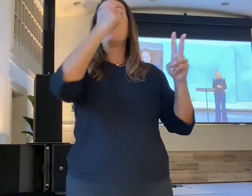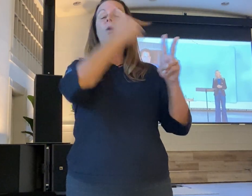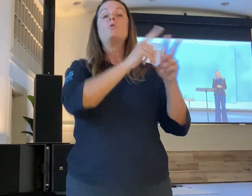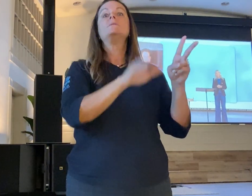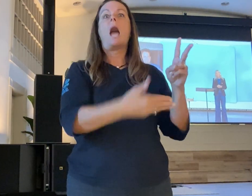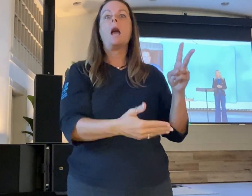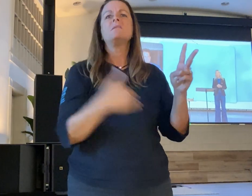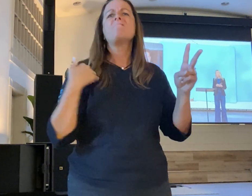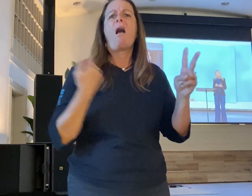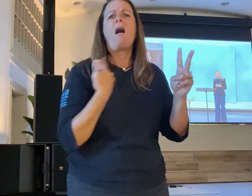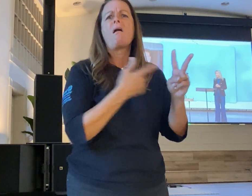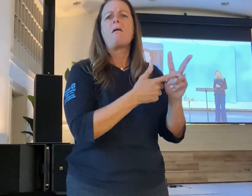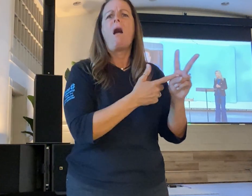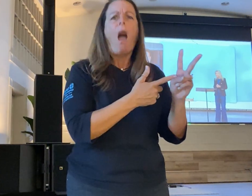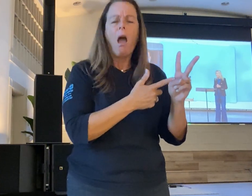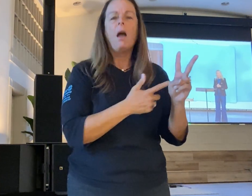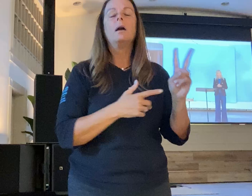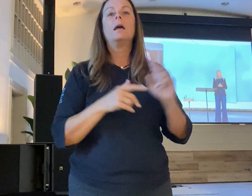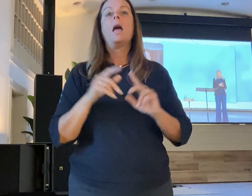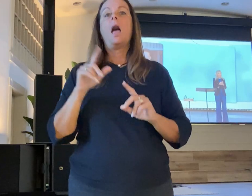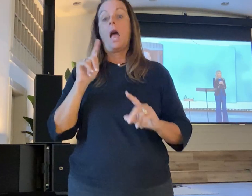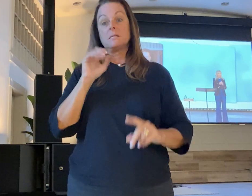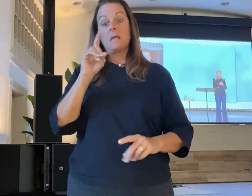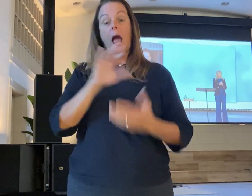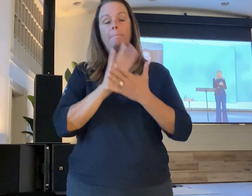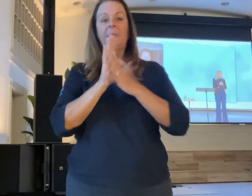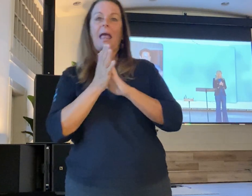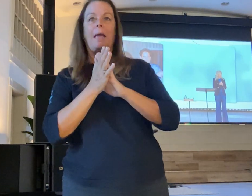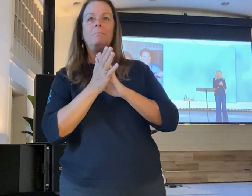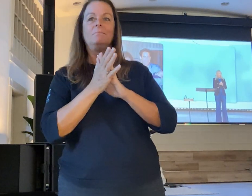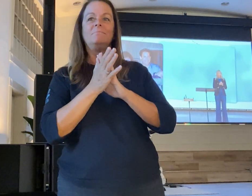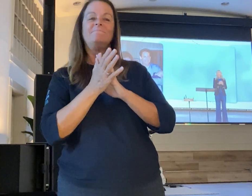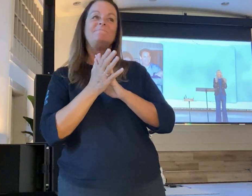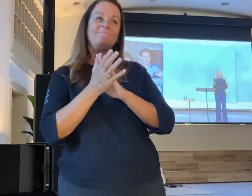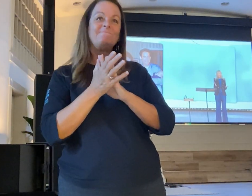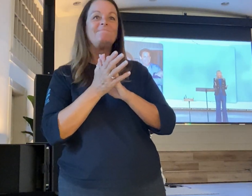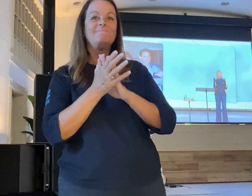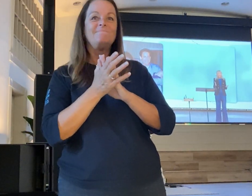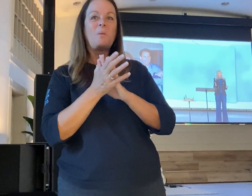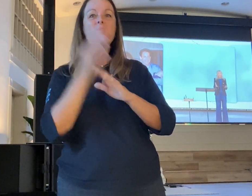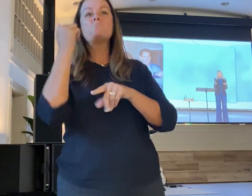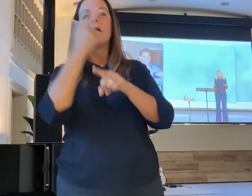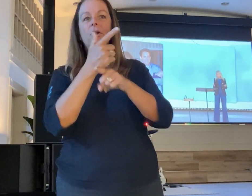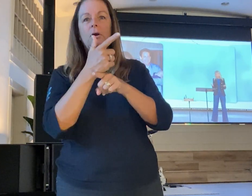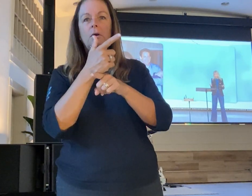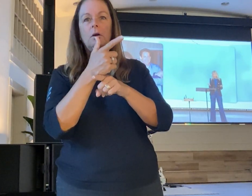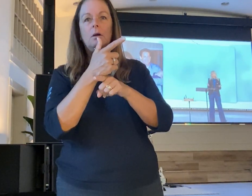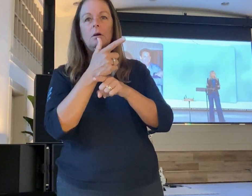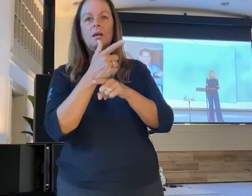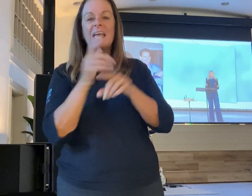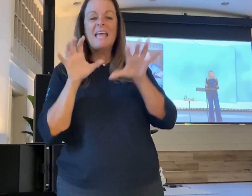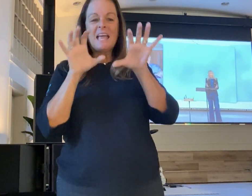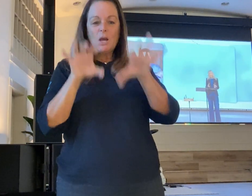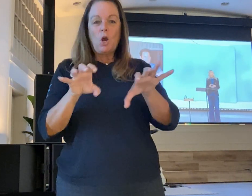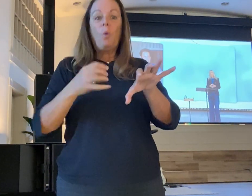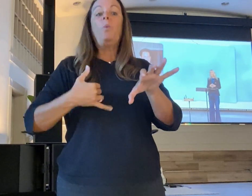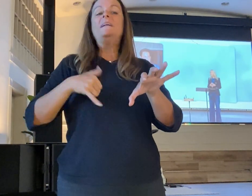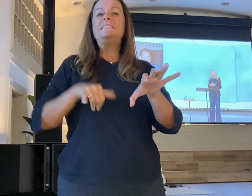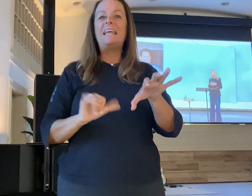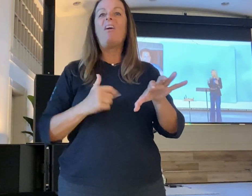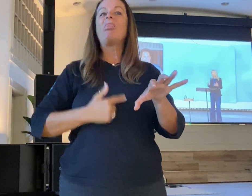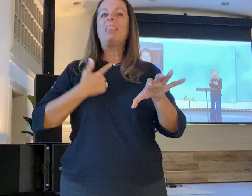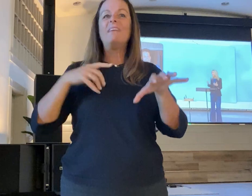Marla. And over time, yes, they could see some of my faults, but they haven't moved, so I think they still like me. You